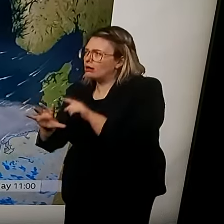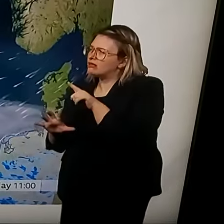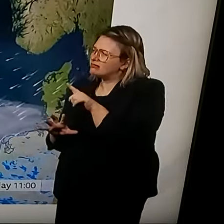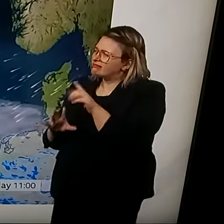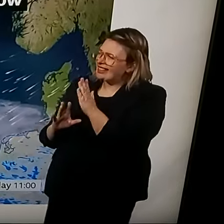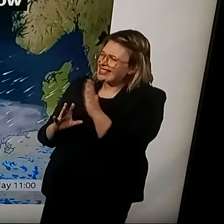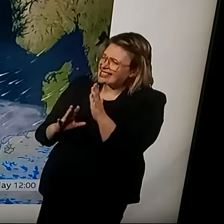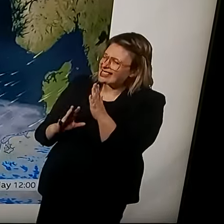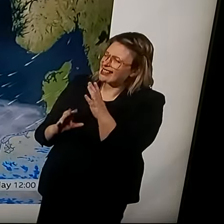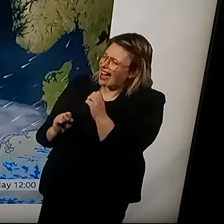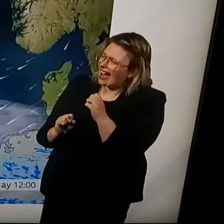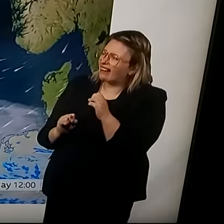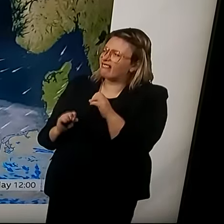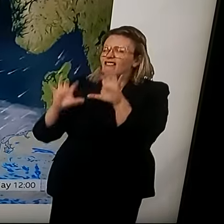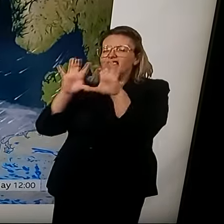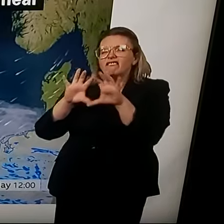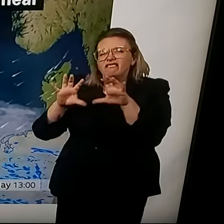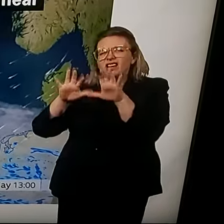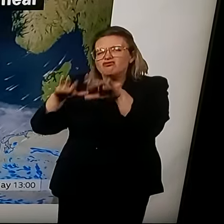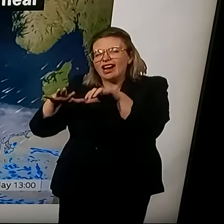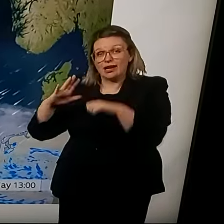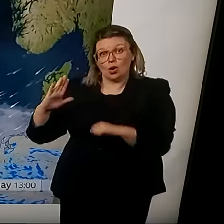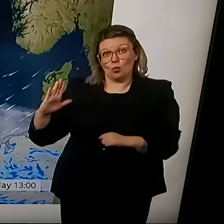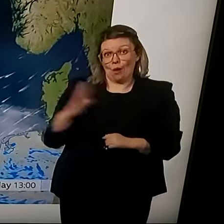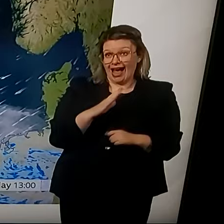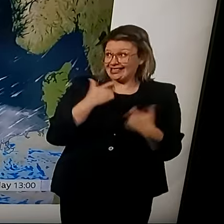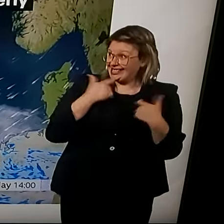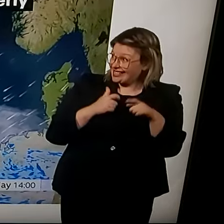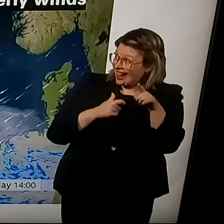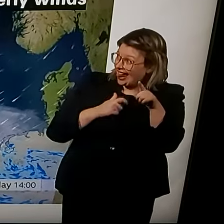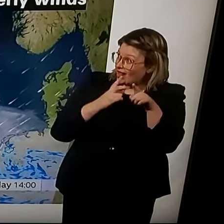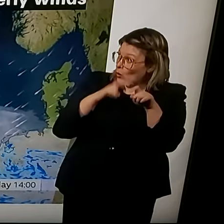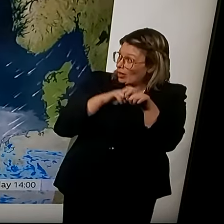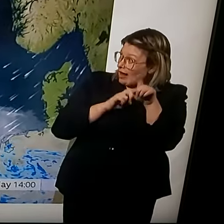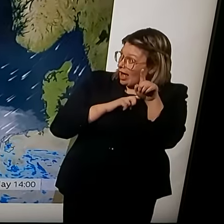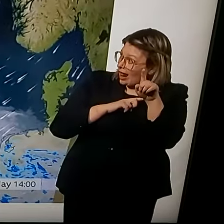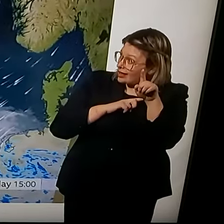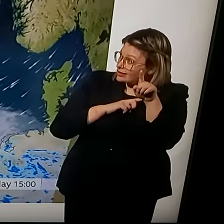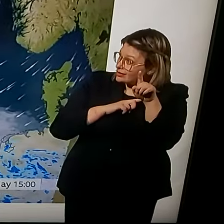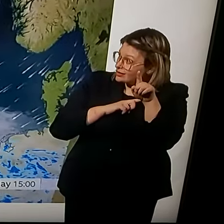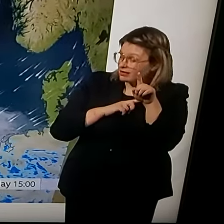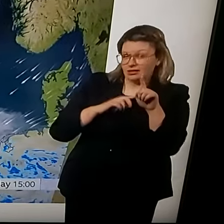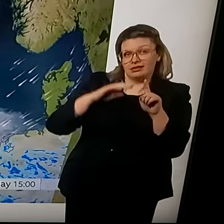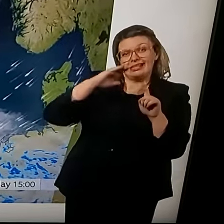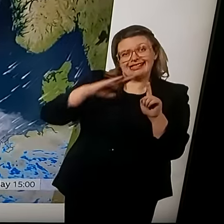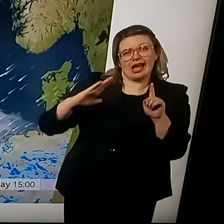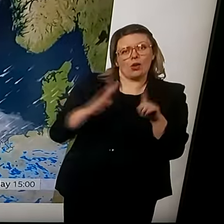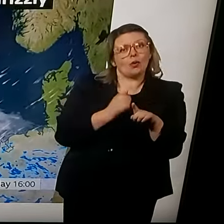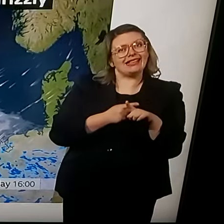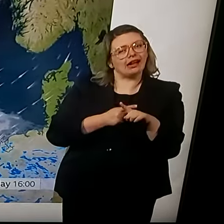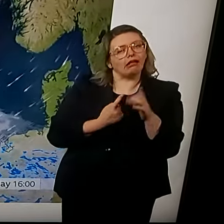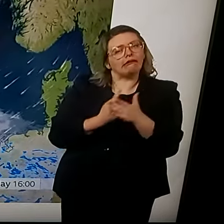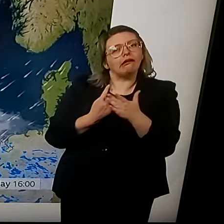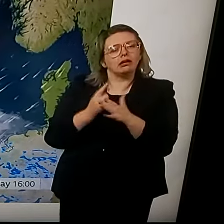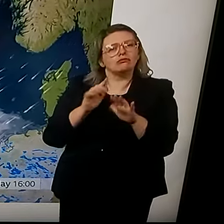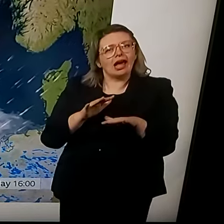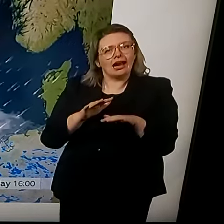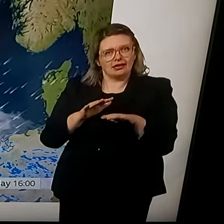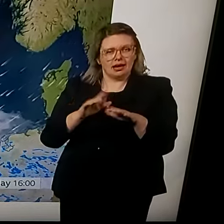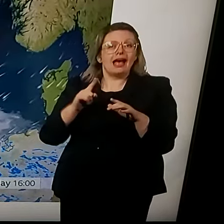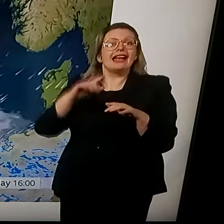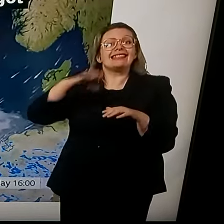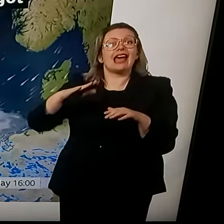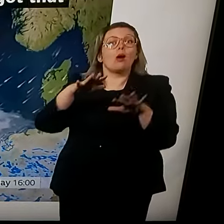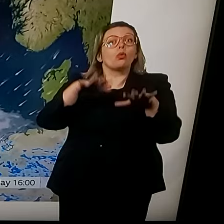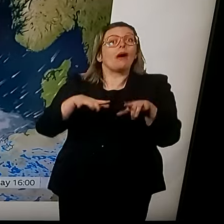out, some drizzly rain. Further west, we've got our wet front still from Northern Ireland, parts of South West England, tending to pull away from South Wales, so